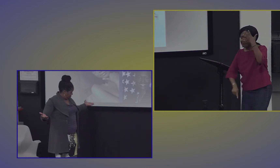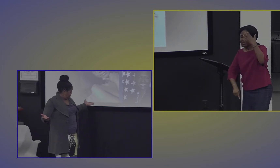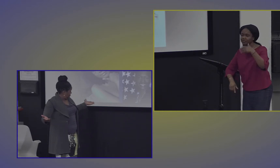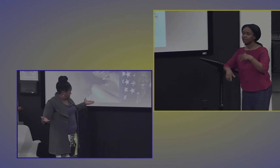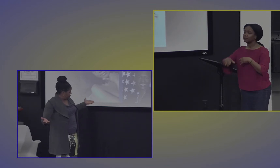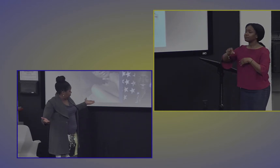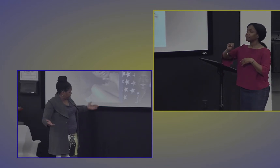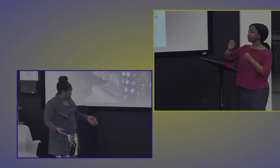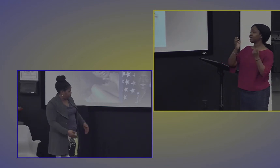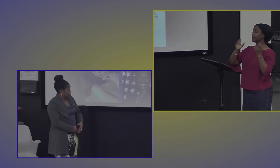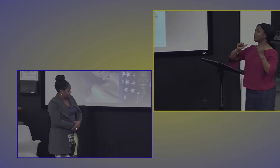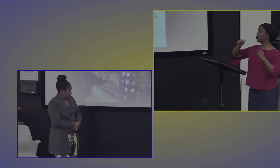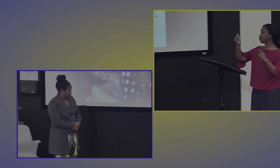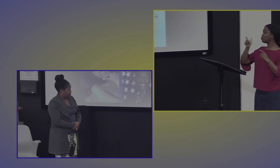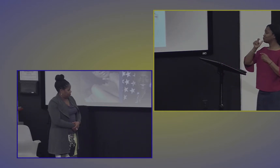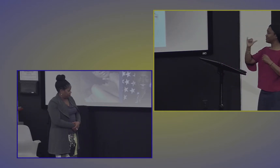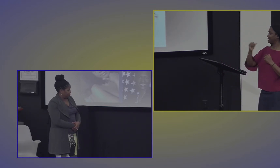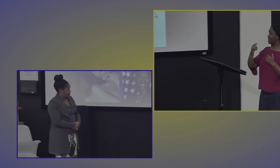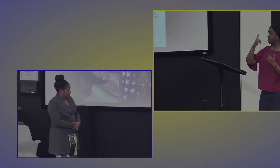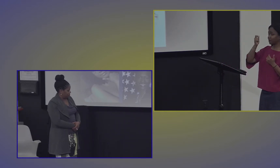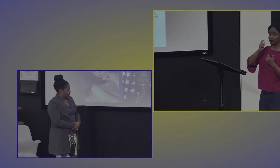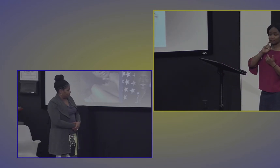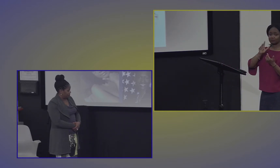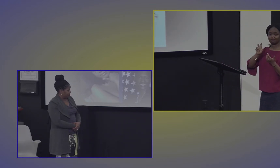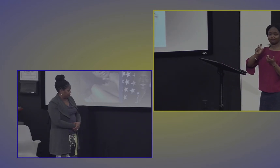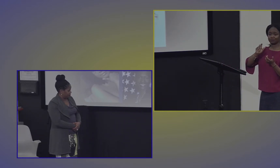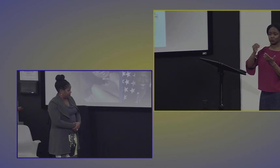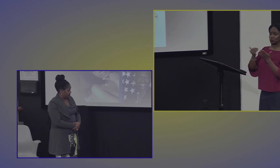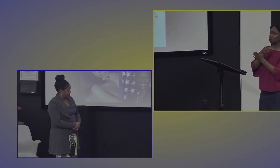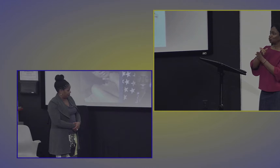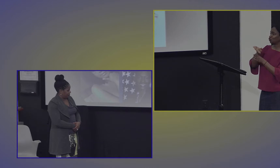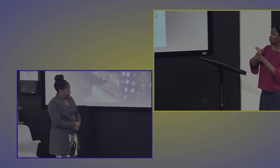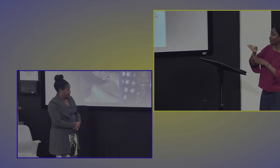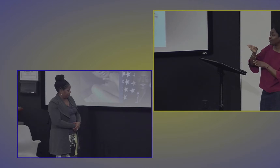know my skill set, and they'll ask for me.